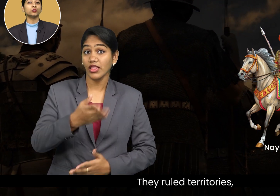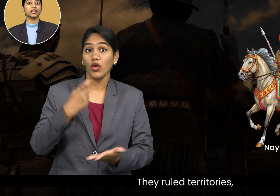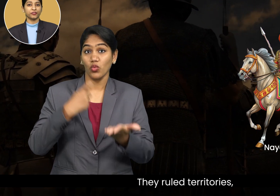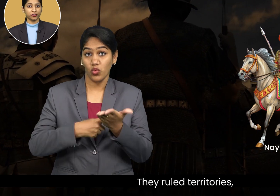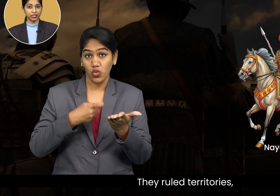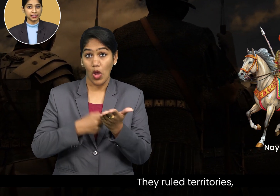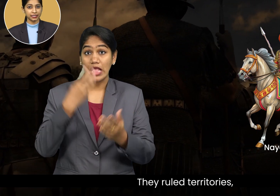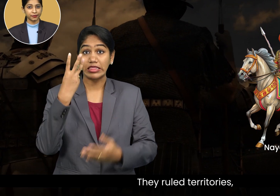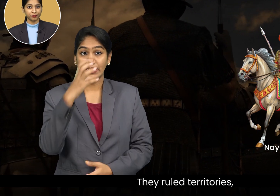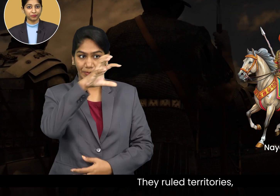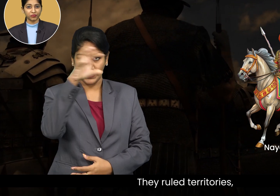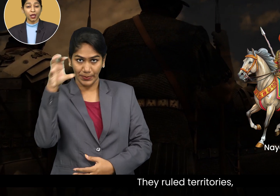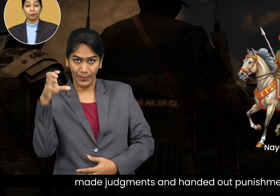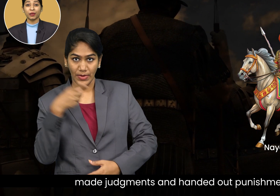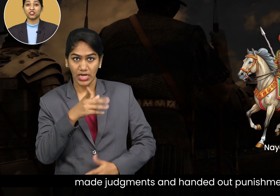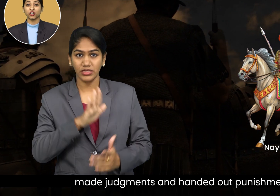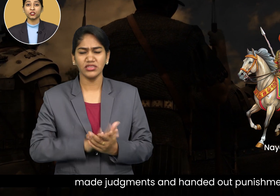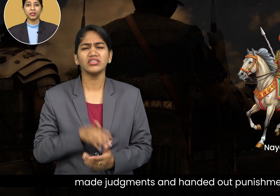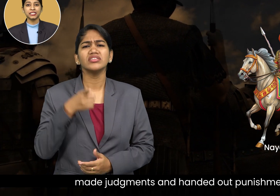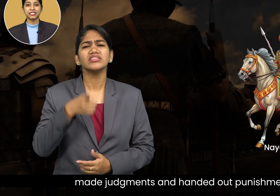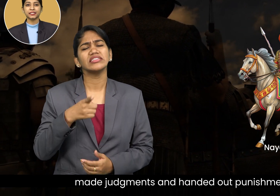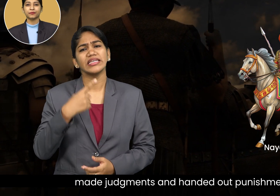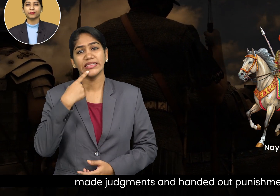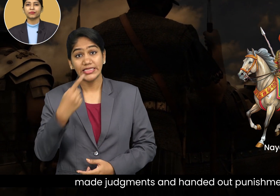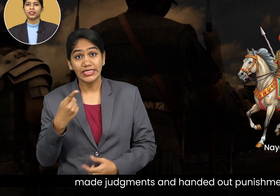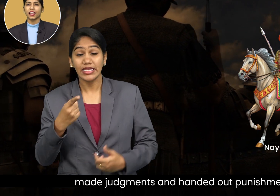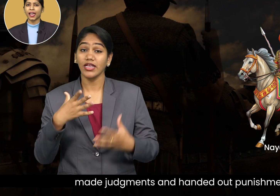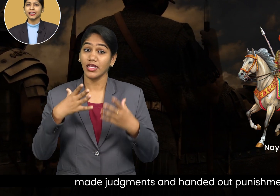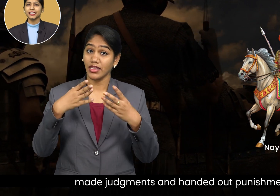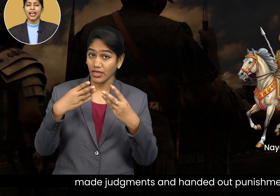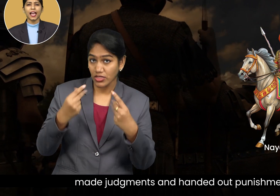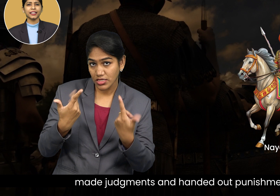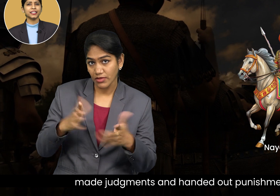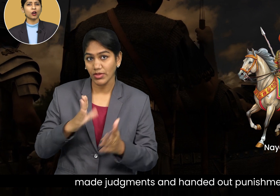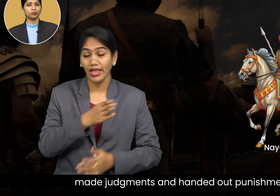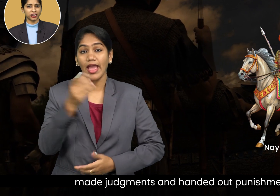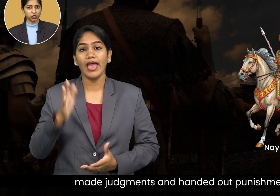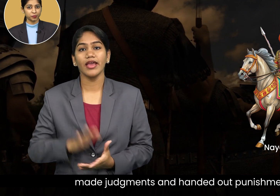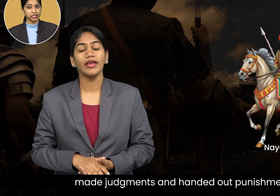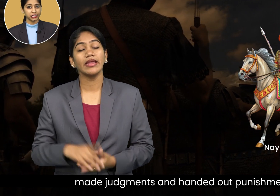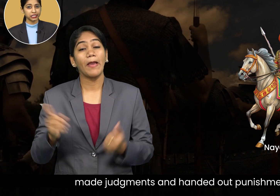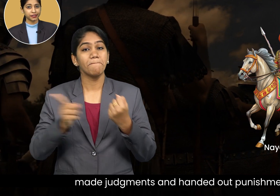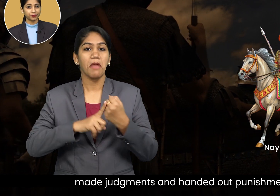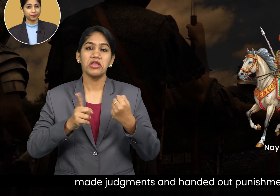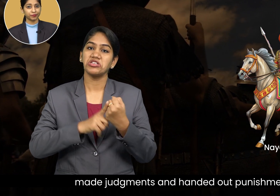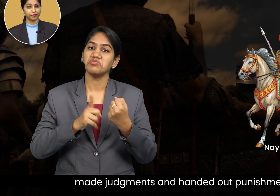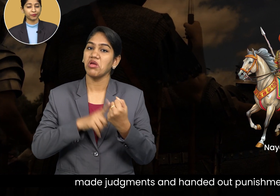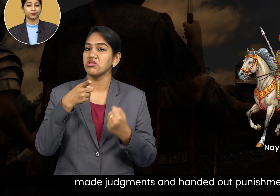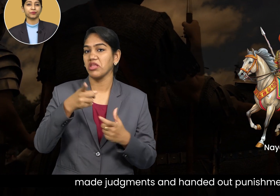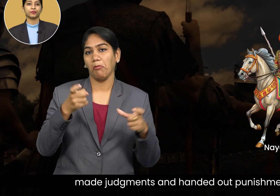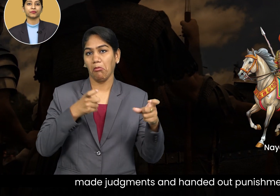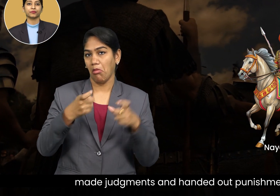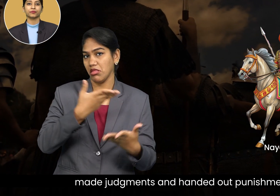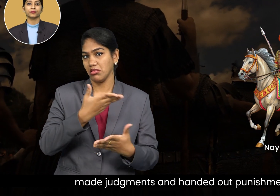They ruled territories, made judgments, and handed out punishments,